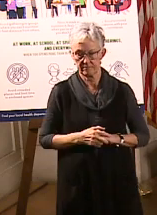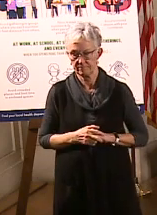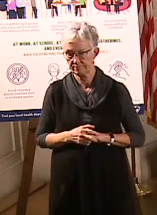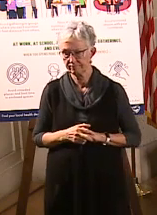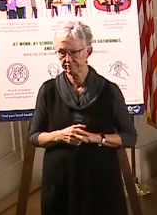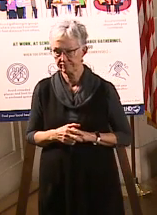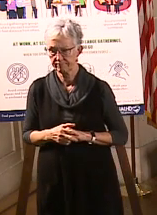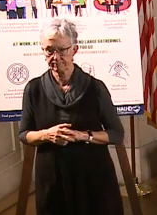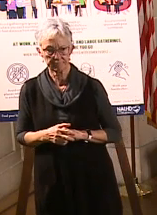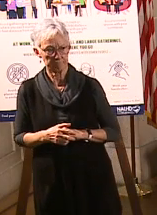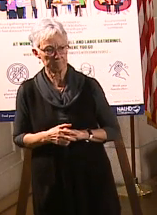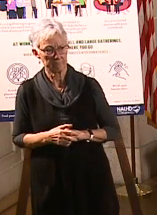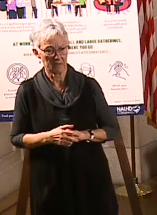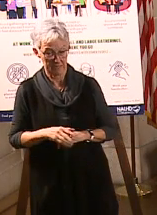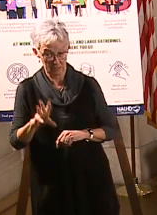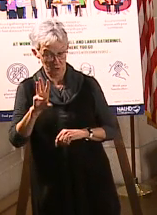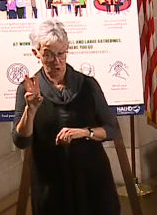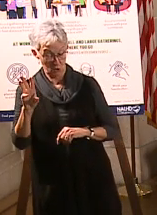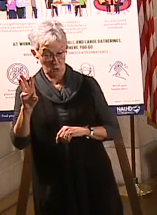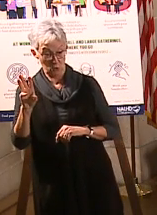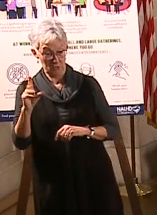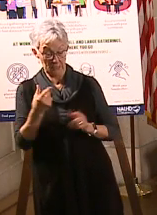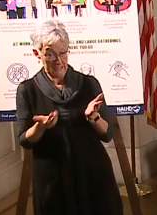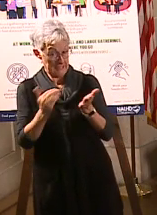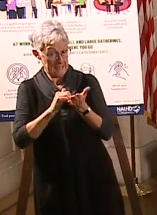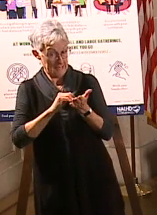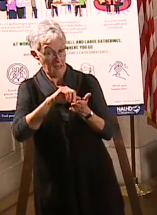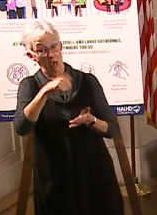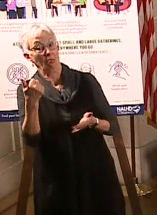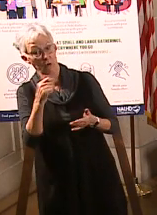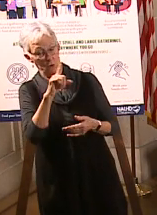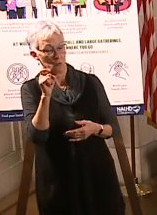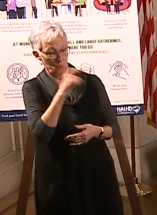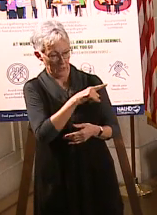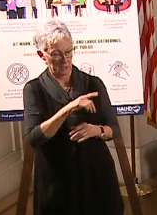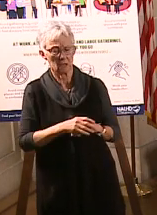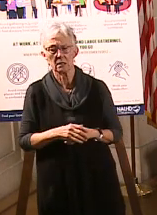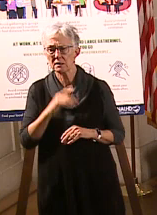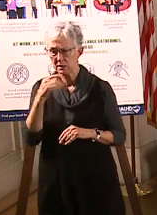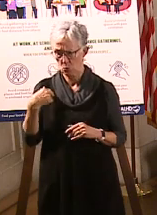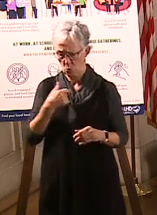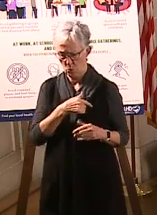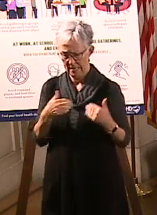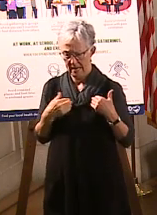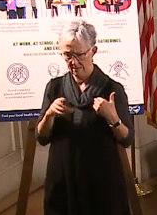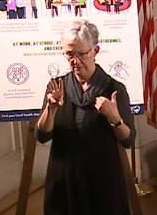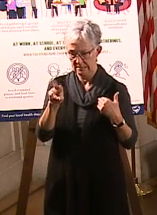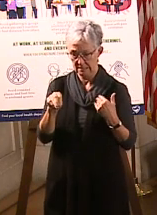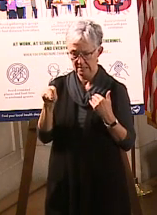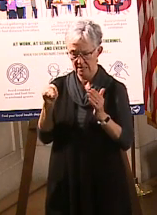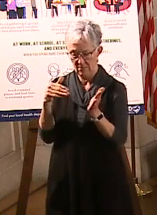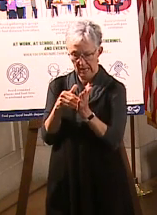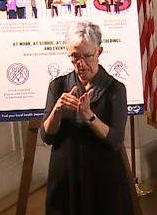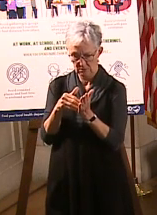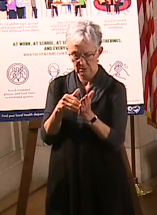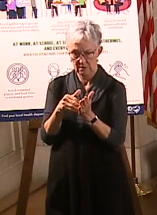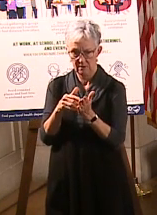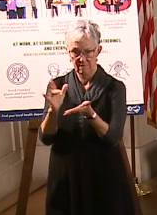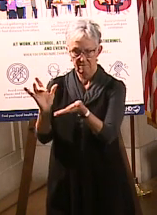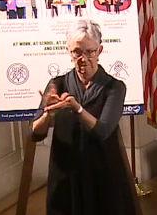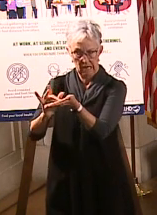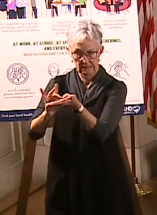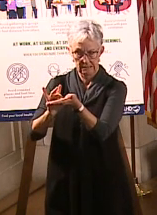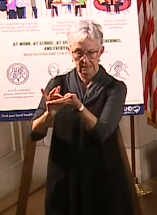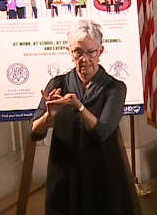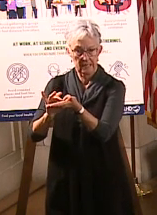process? Are the 60,000 plus vaccines that the state has been given in different healthcare facilities